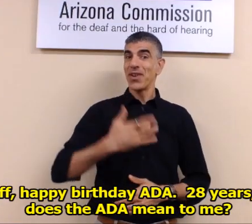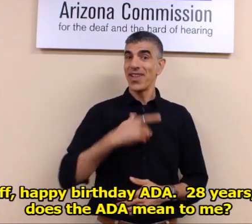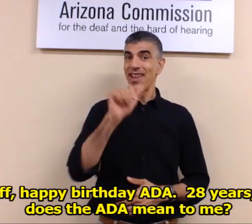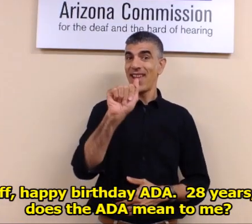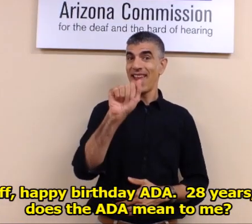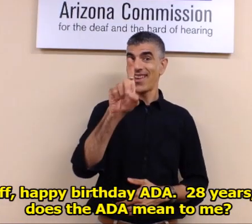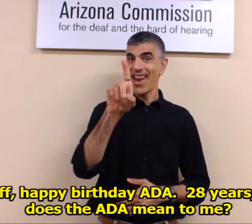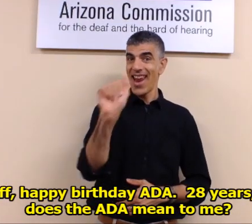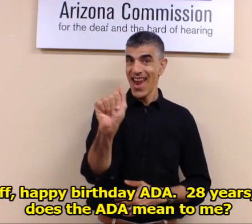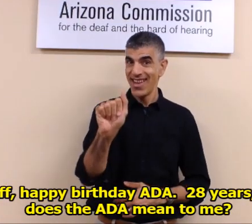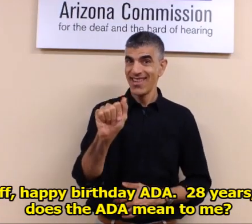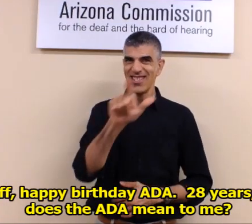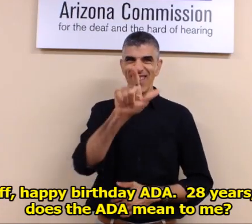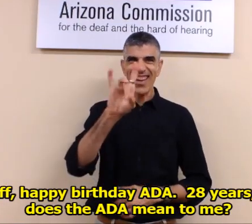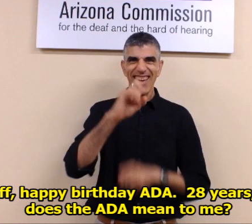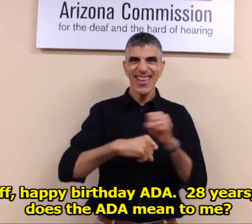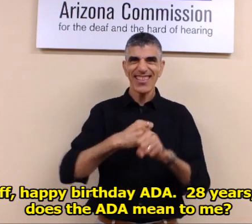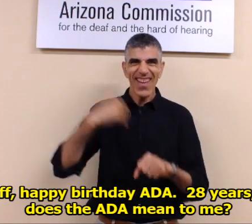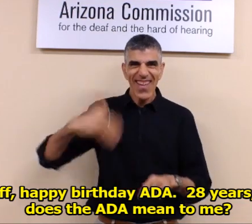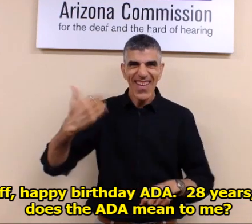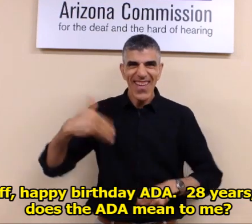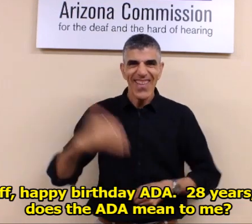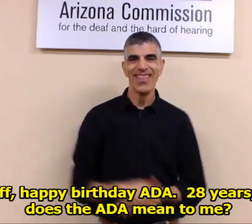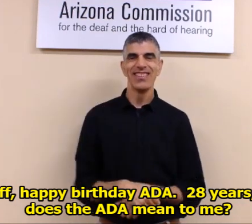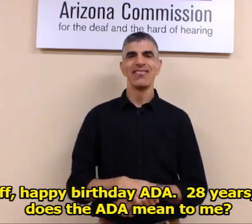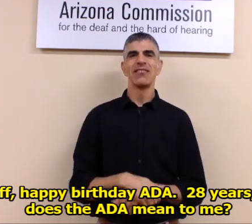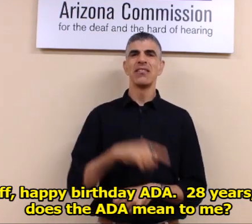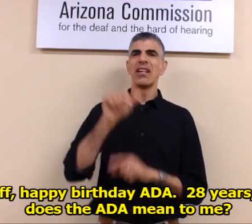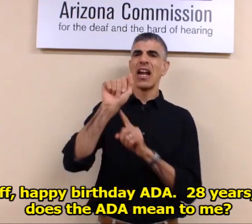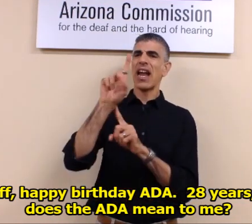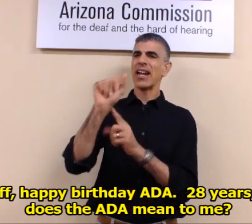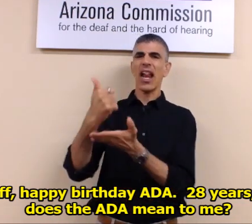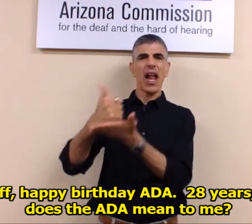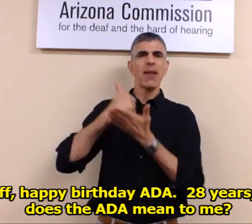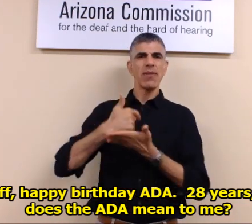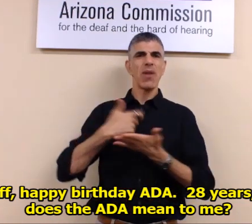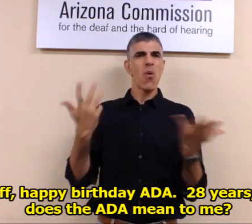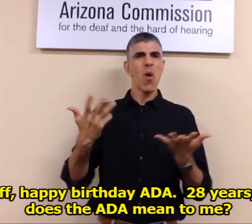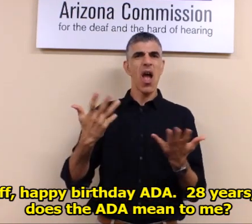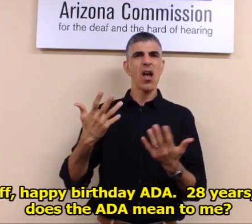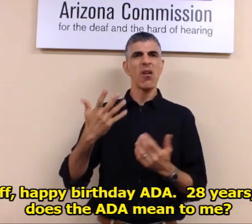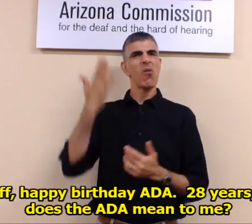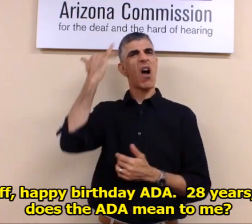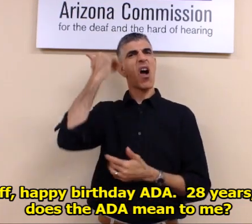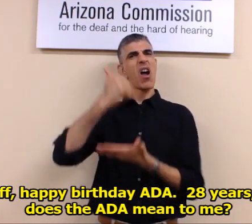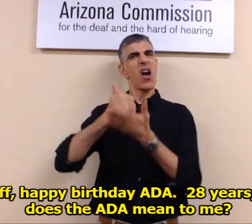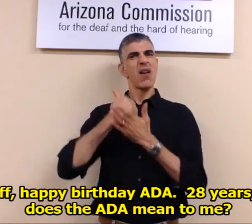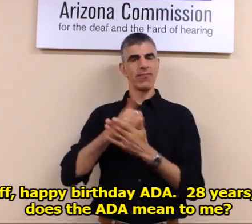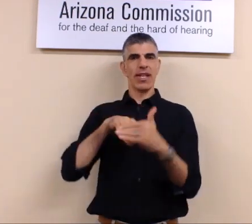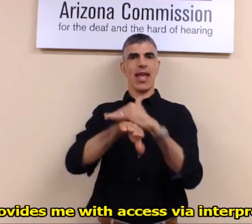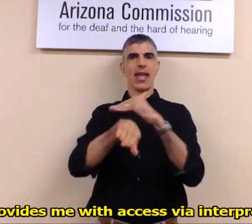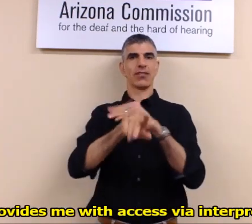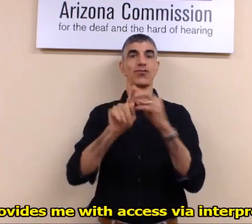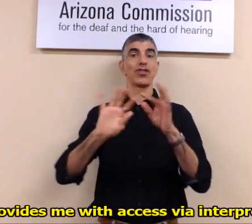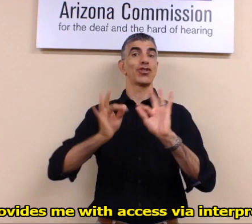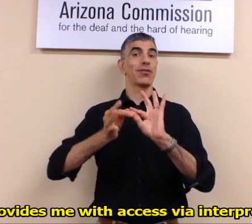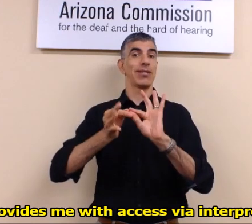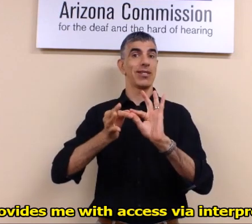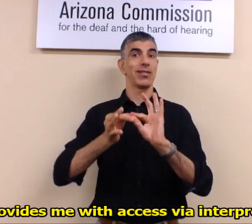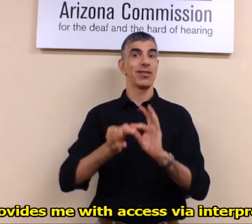happy birthday, ADA. 28 years, wow. What does the ADA mean to me? It provides me with access